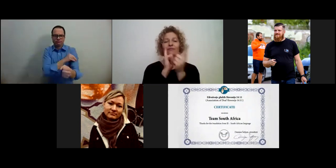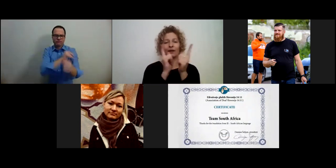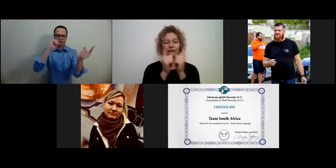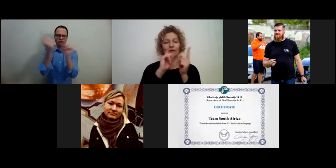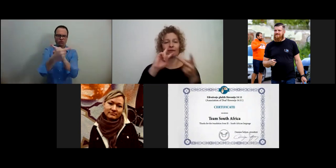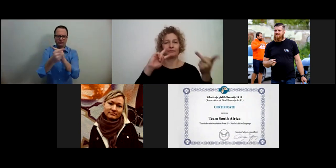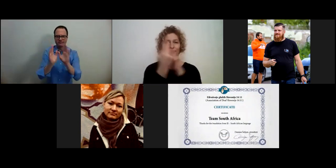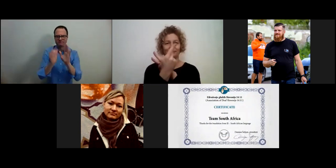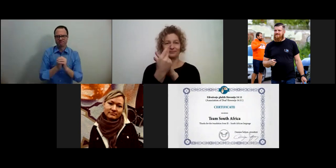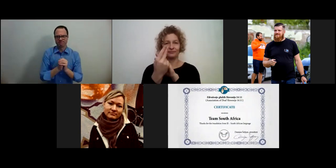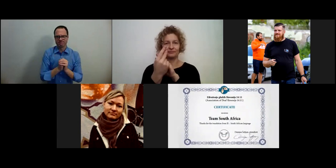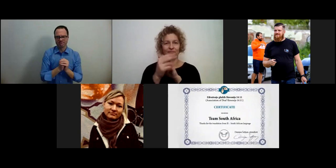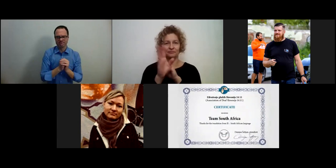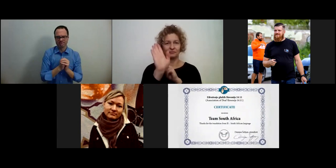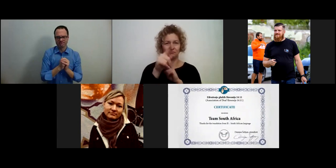I am sorry.